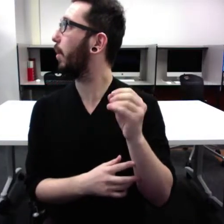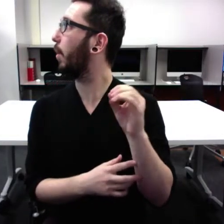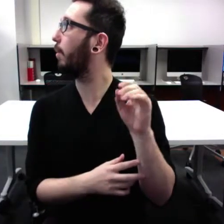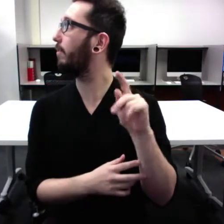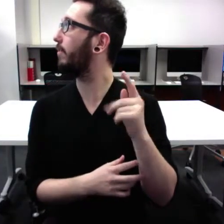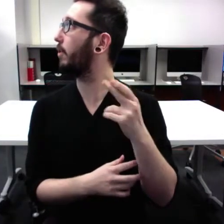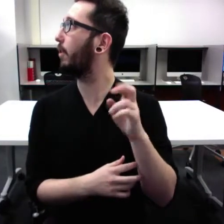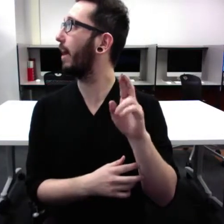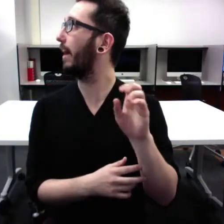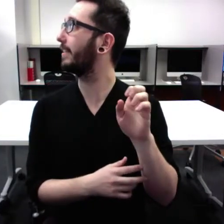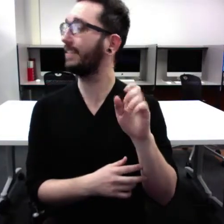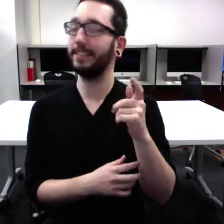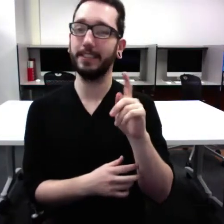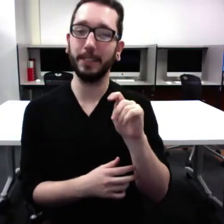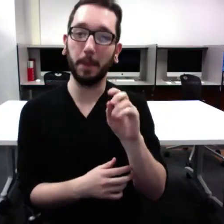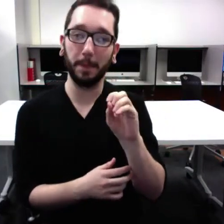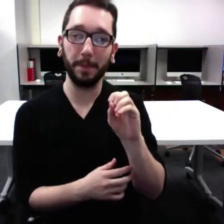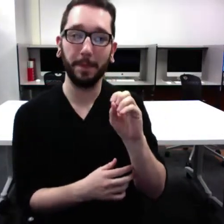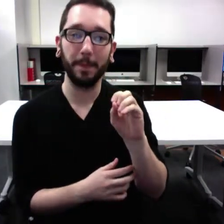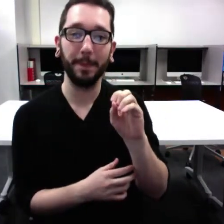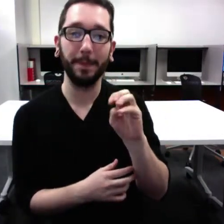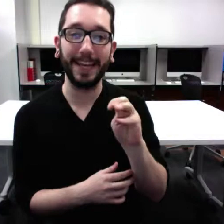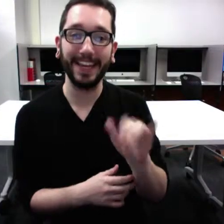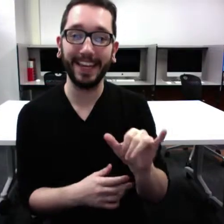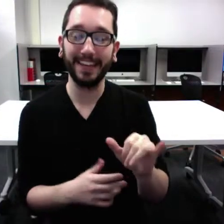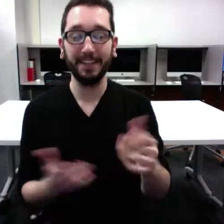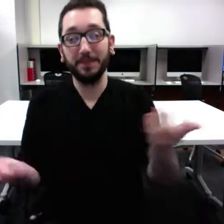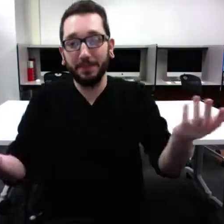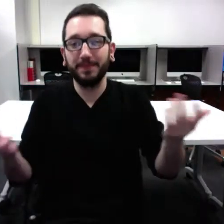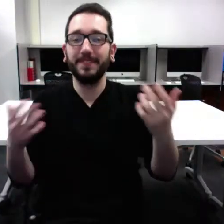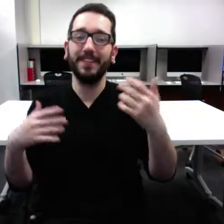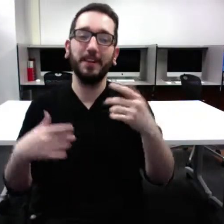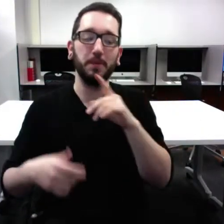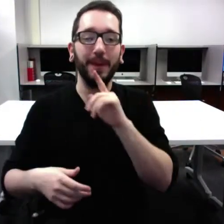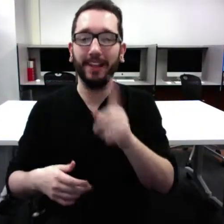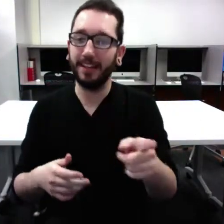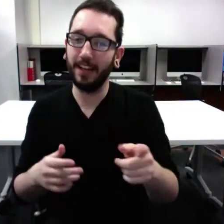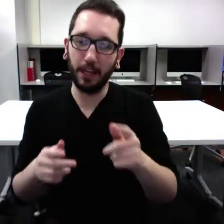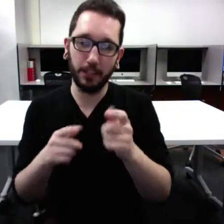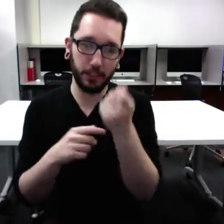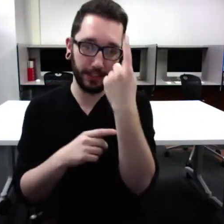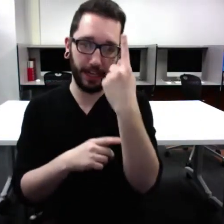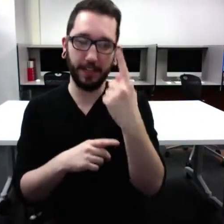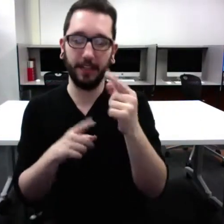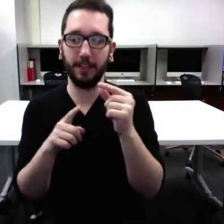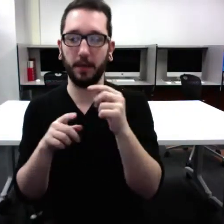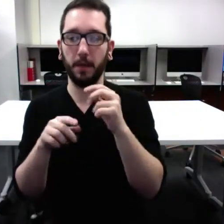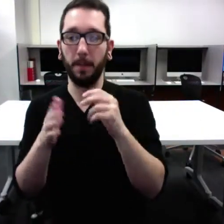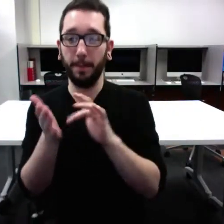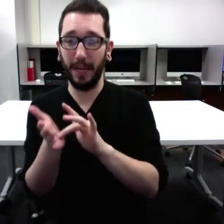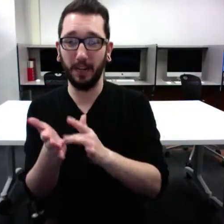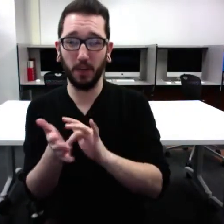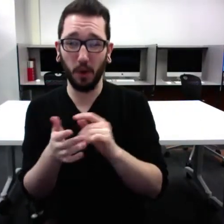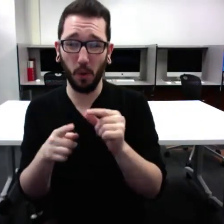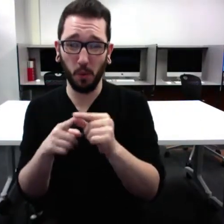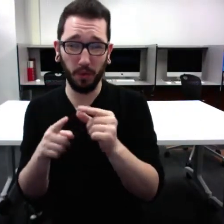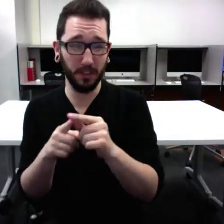Let's face it, understanding medical terminology can seem like a daunting task at first. And in reality, there is